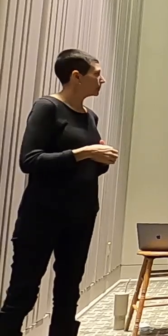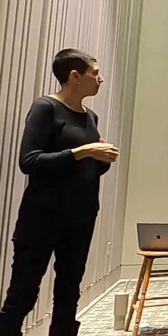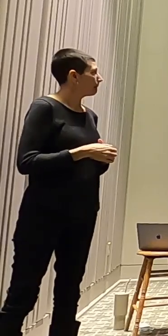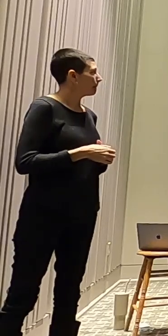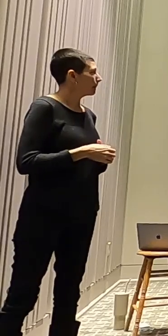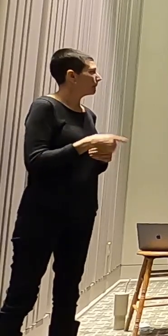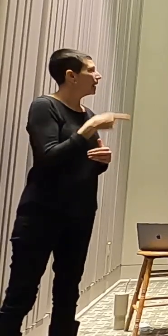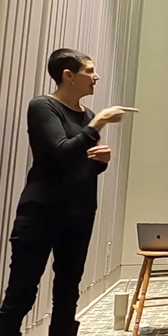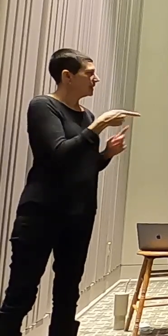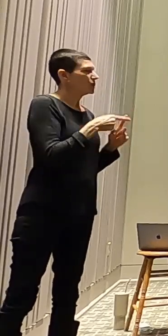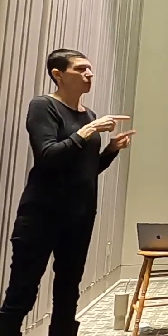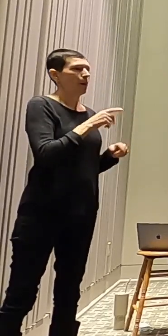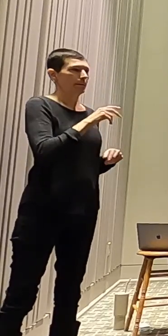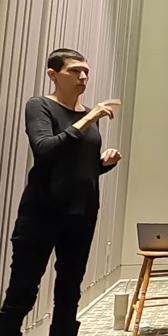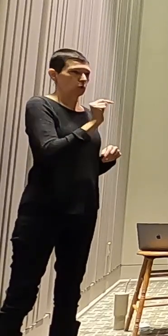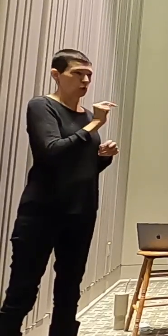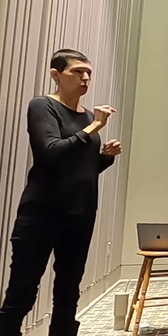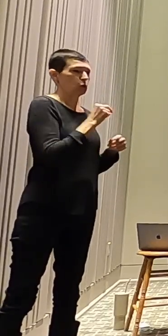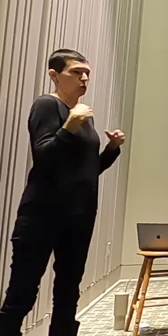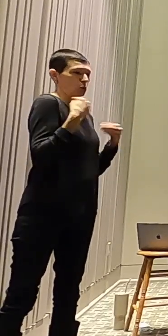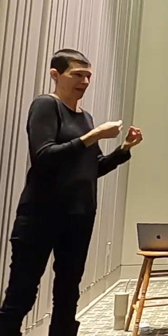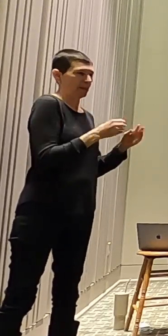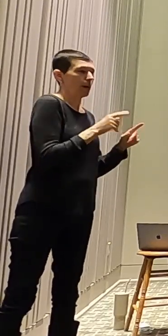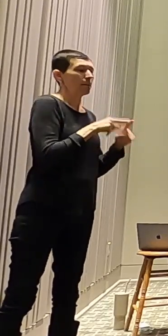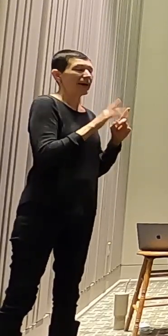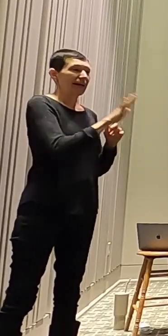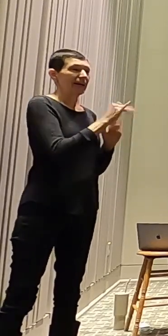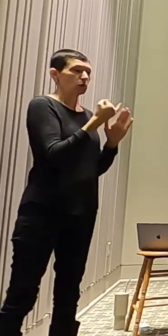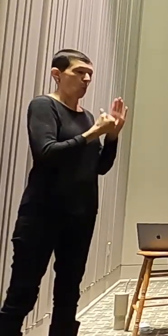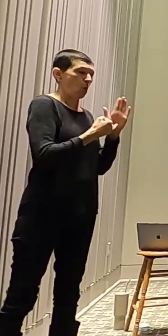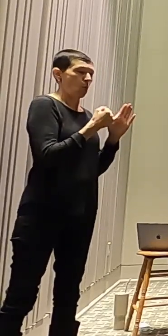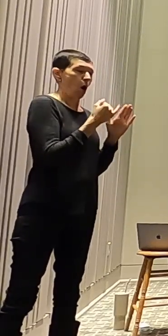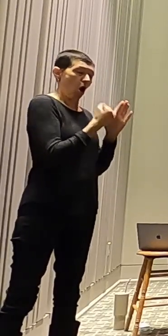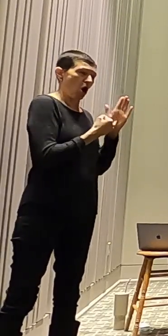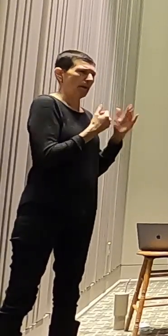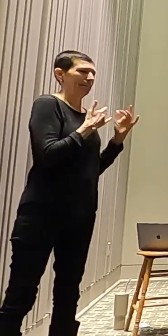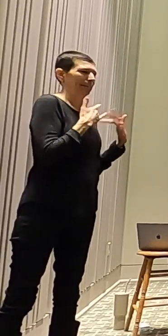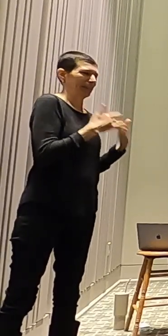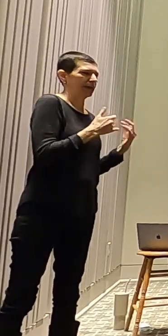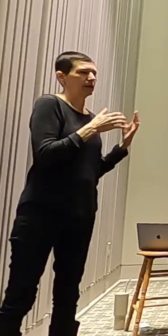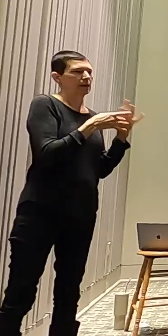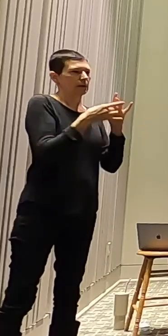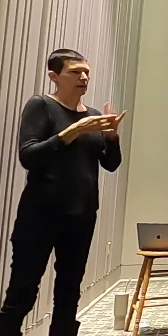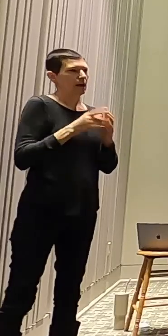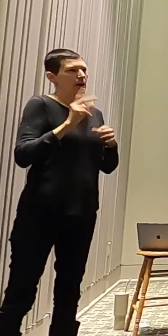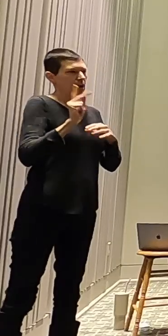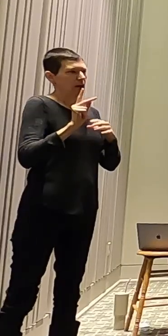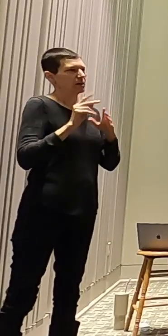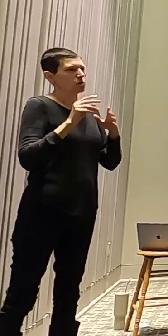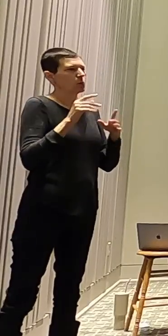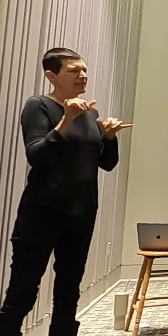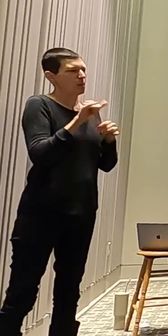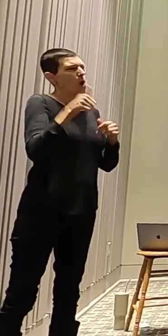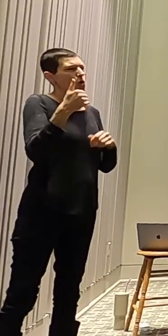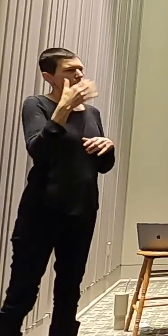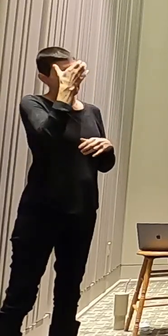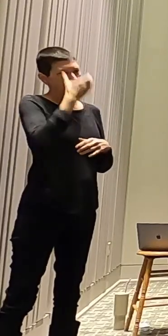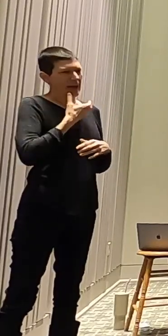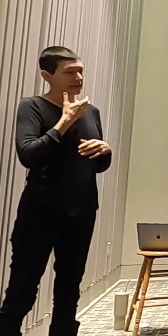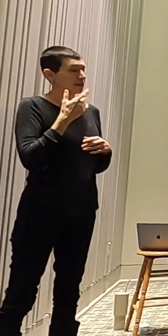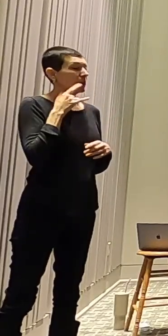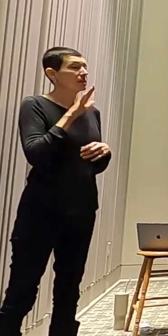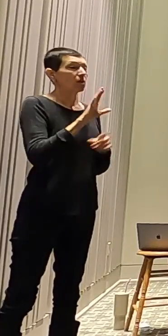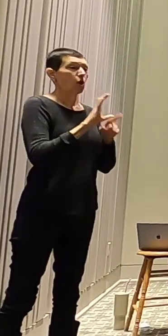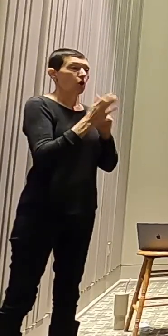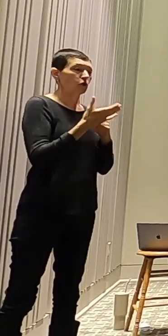of New descent, his artwork is very strong in the Kwakiwak style, so it's very similar to these other masks. And because these